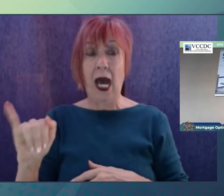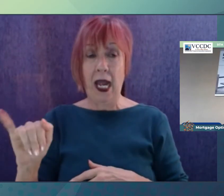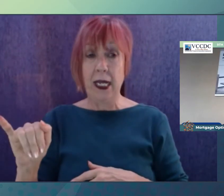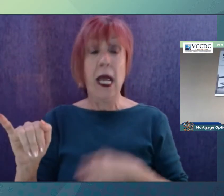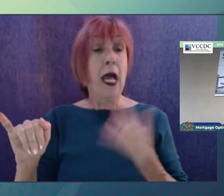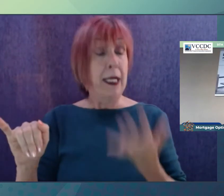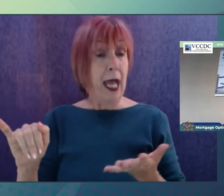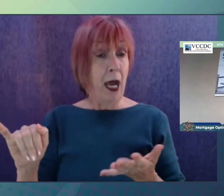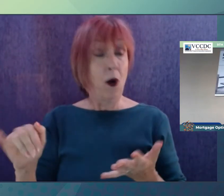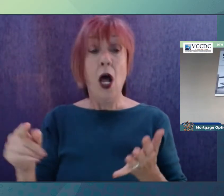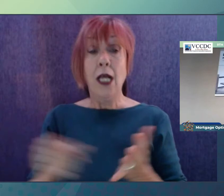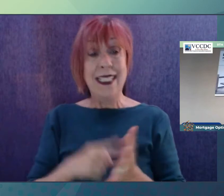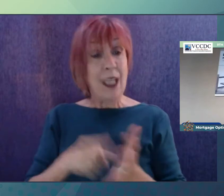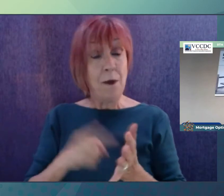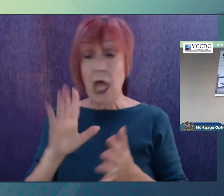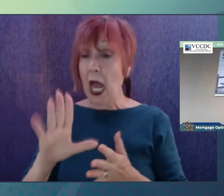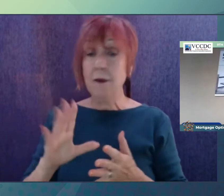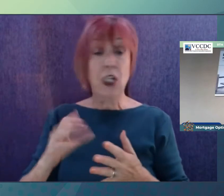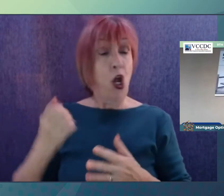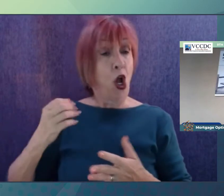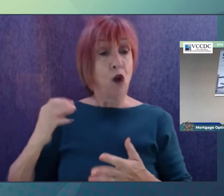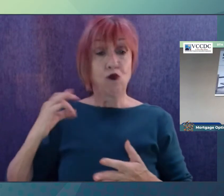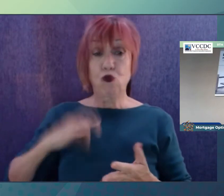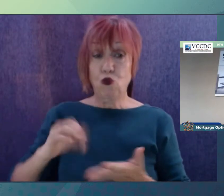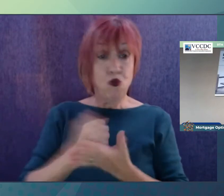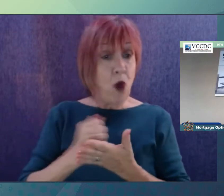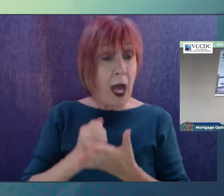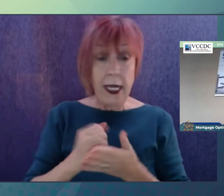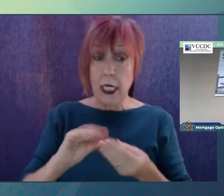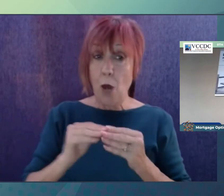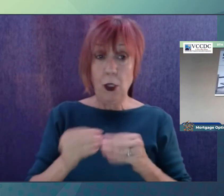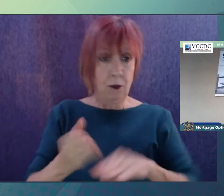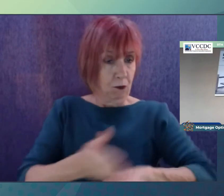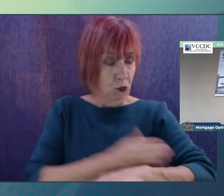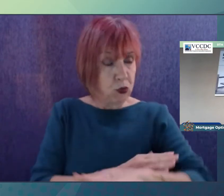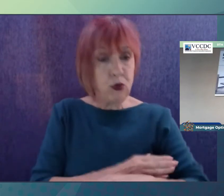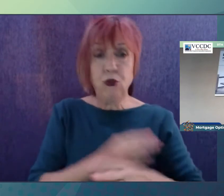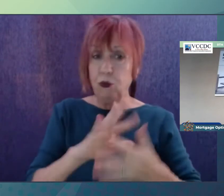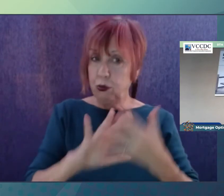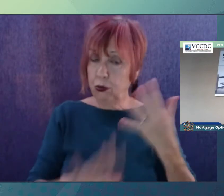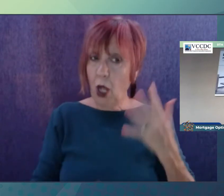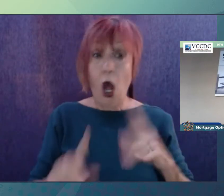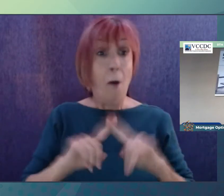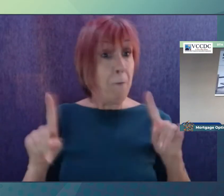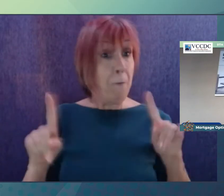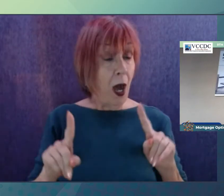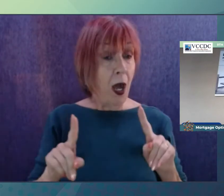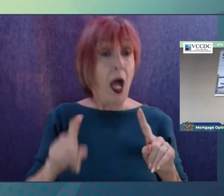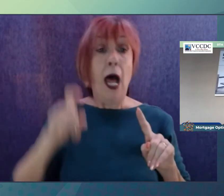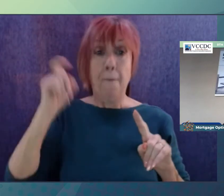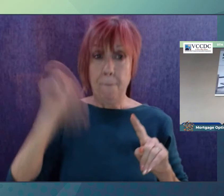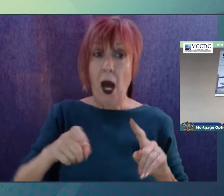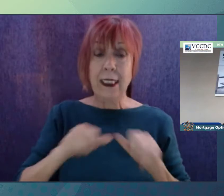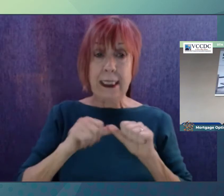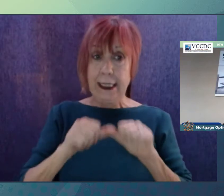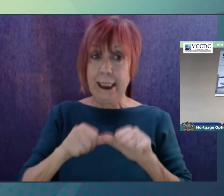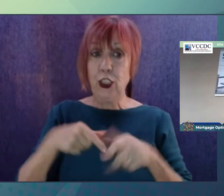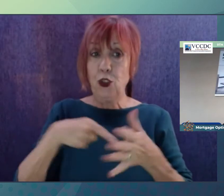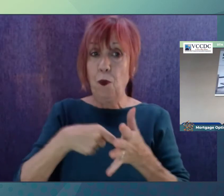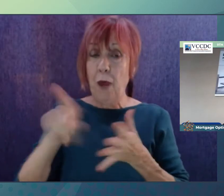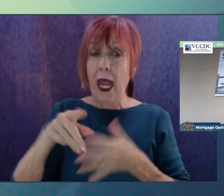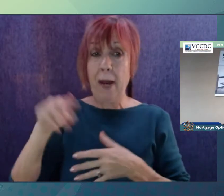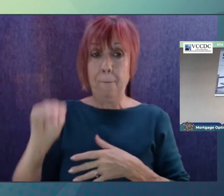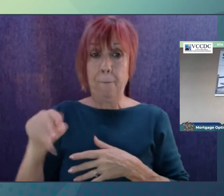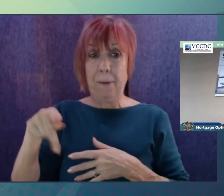pay an annual mortgage insurance premium for the remainder of the 30-year term that cannot be canceled, which adds up over time. To